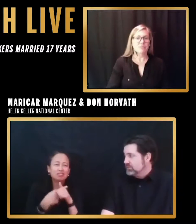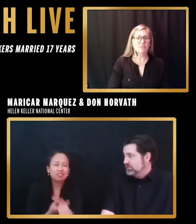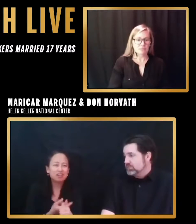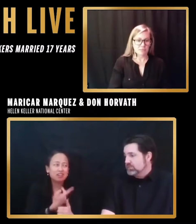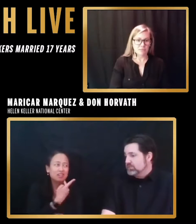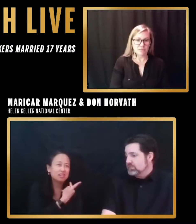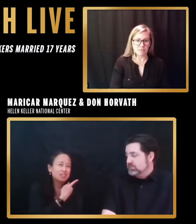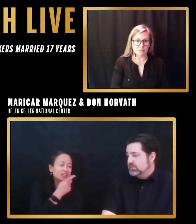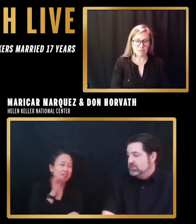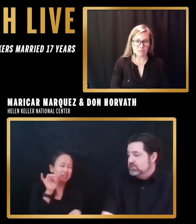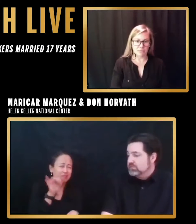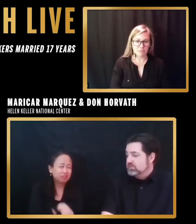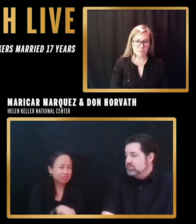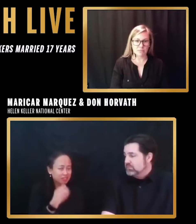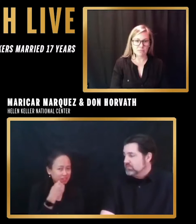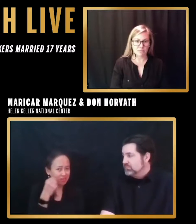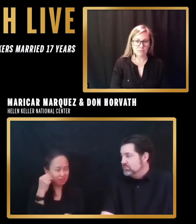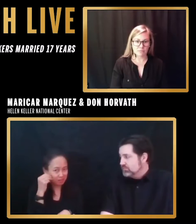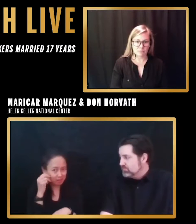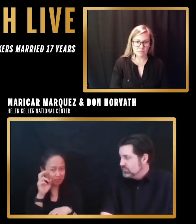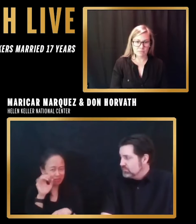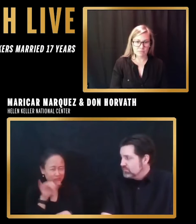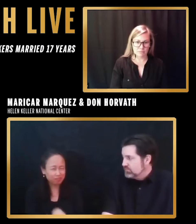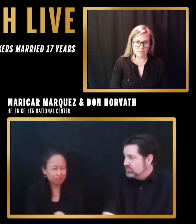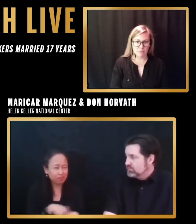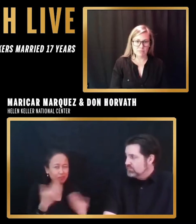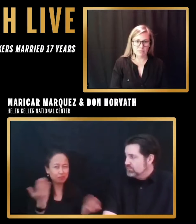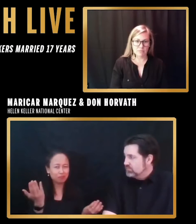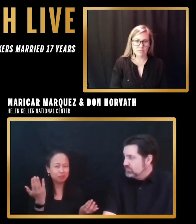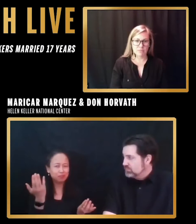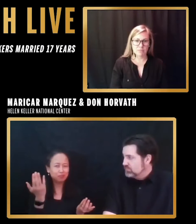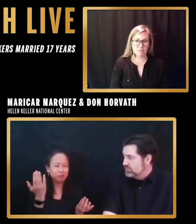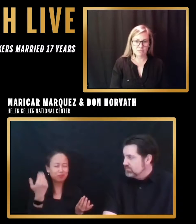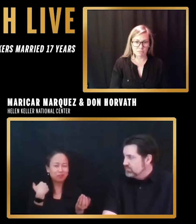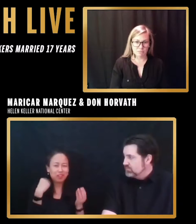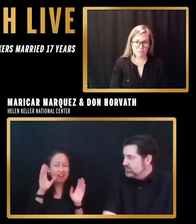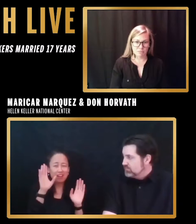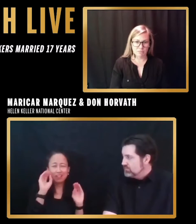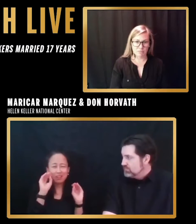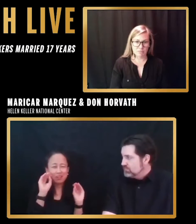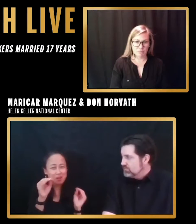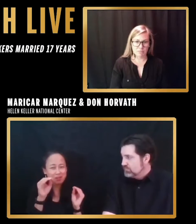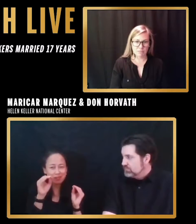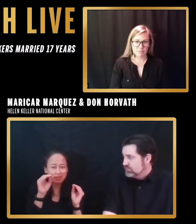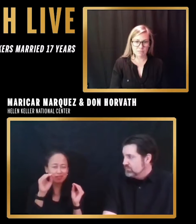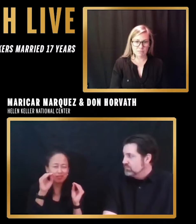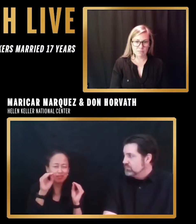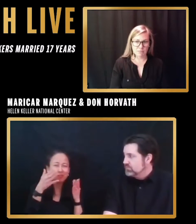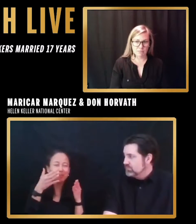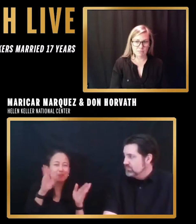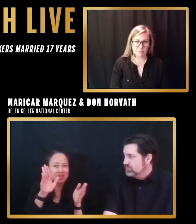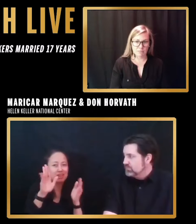Yeah, since coronavirus has spread, we've been at home.